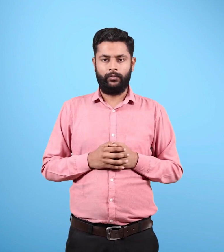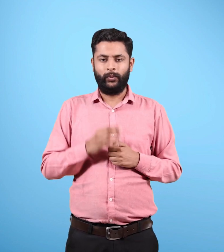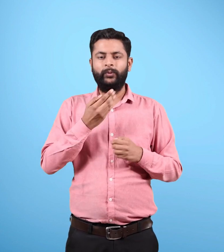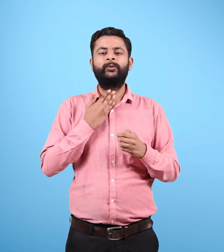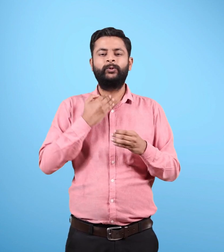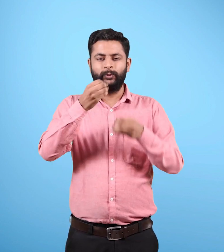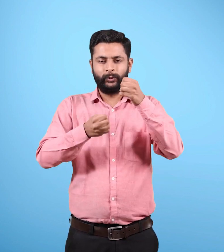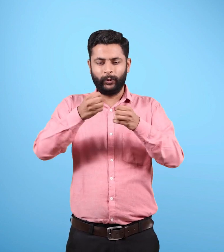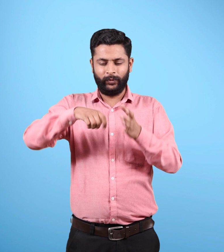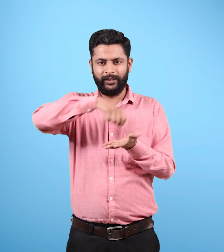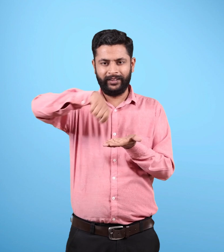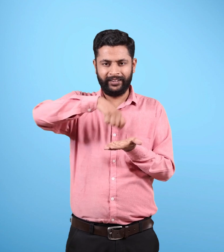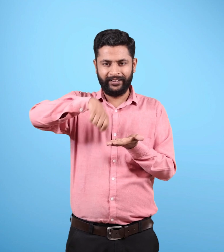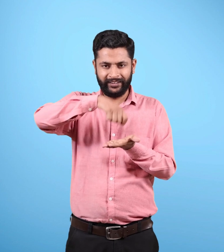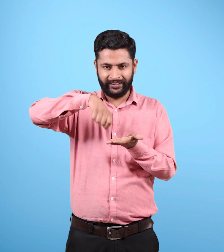Ingredients, milk.